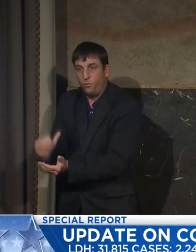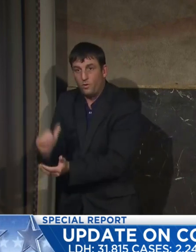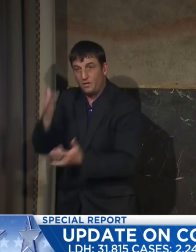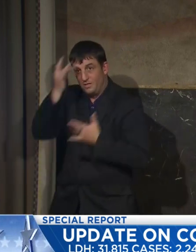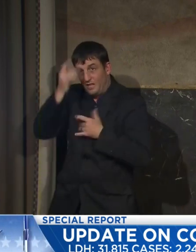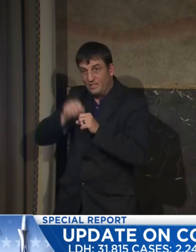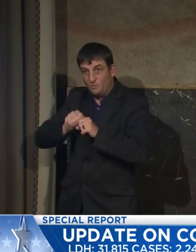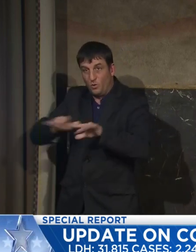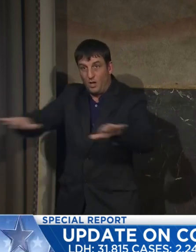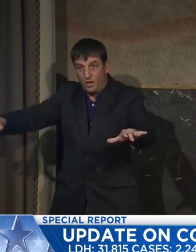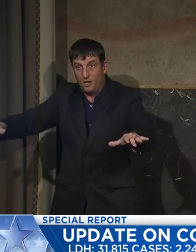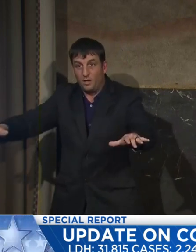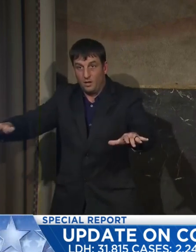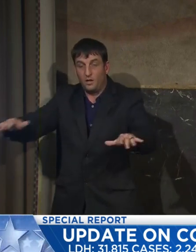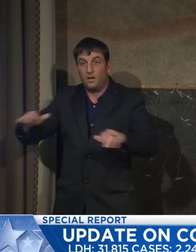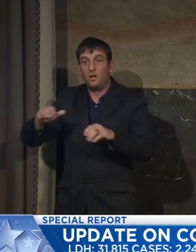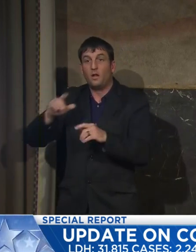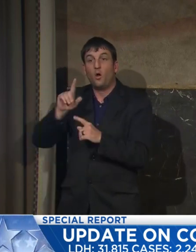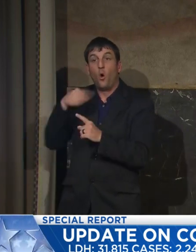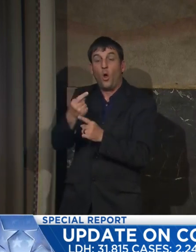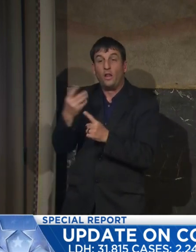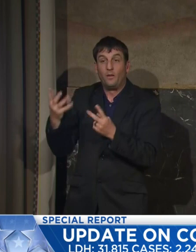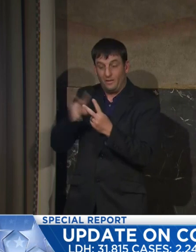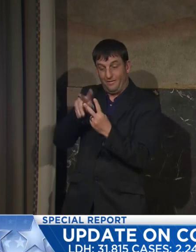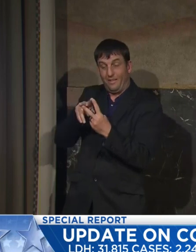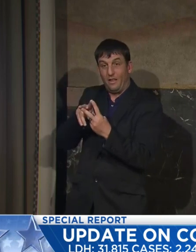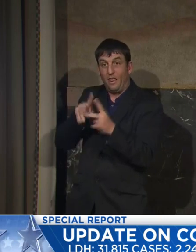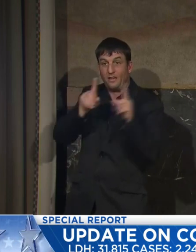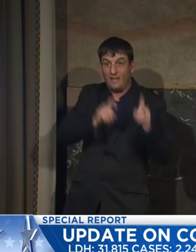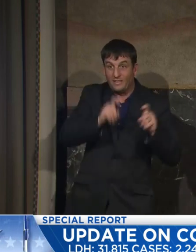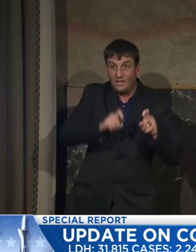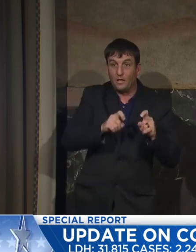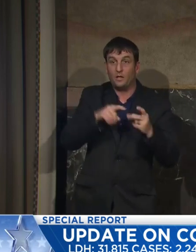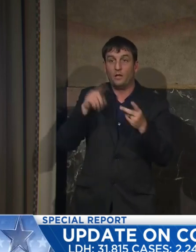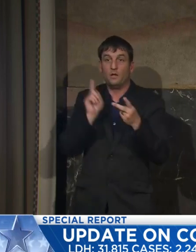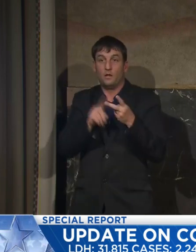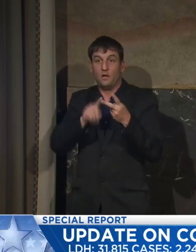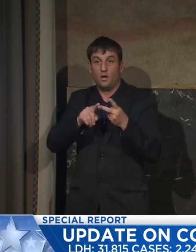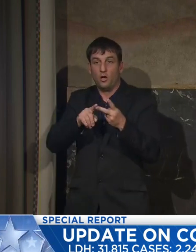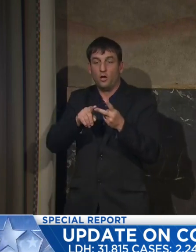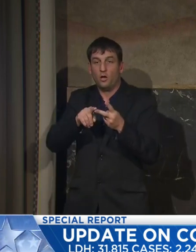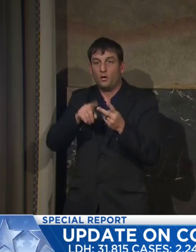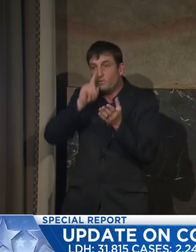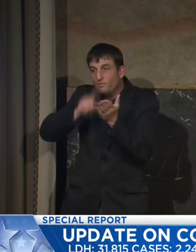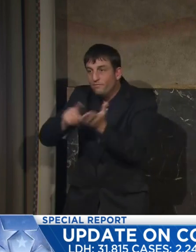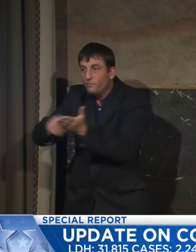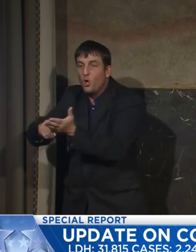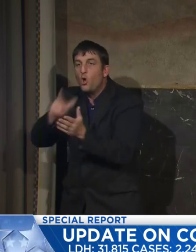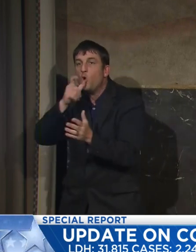down outside of the testing and the contact tracing. So we need people to do their part.